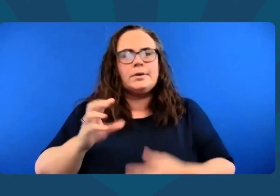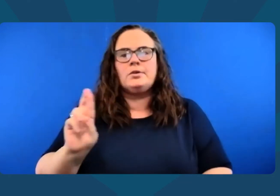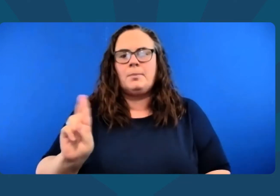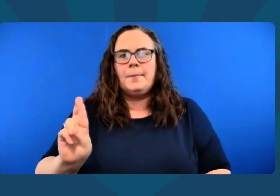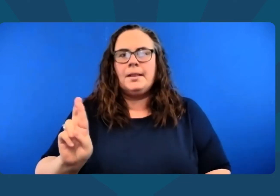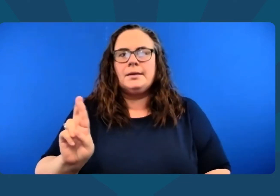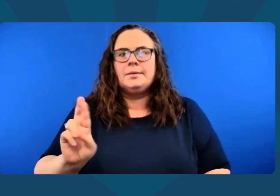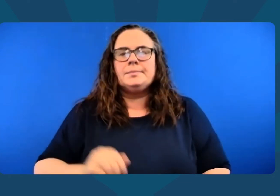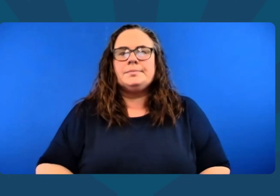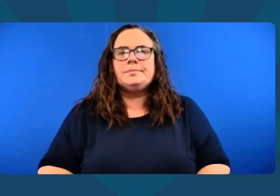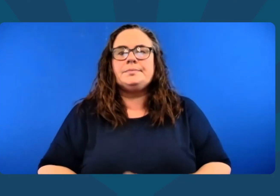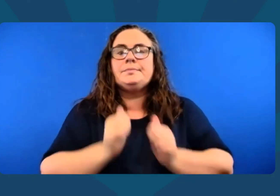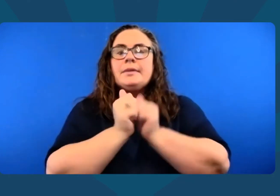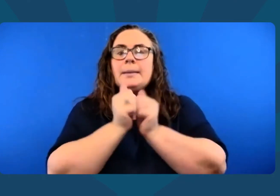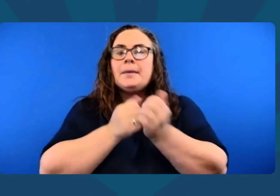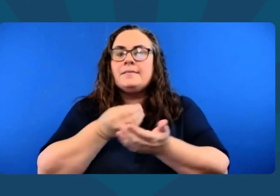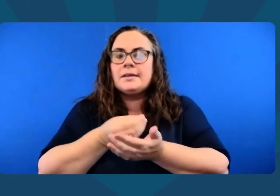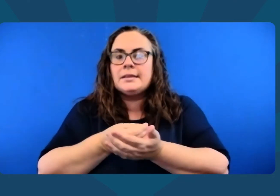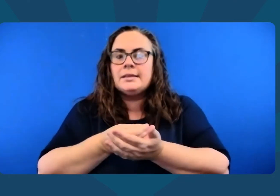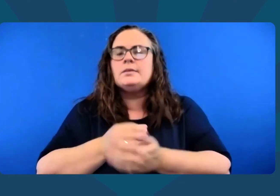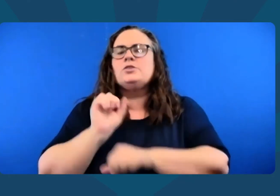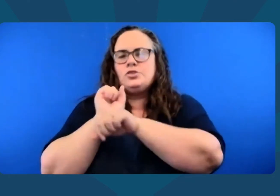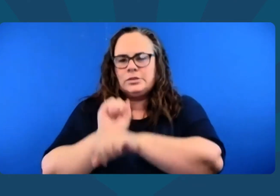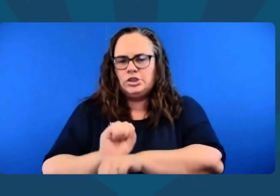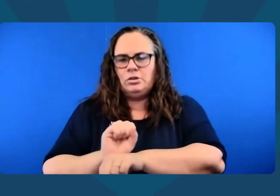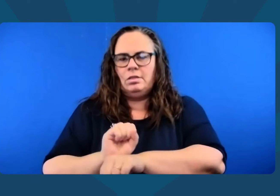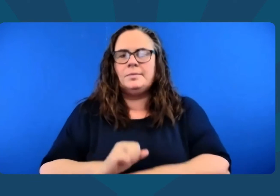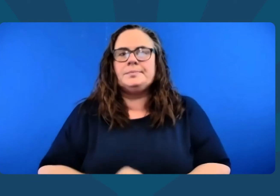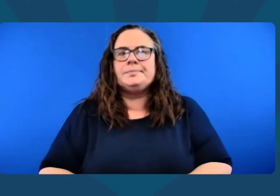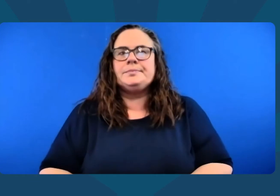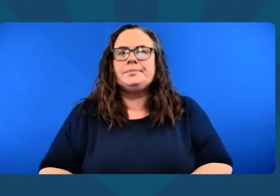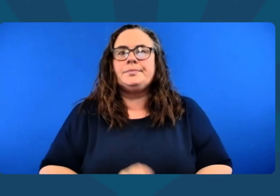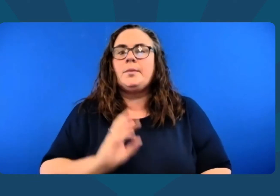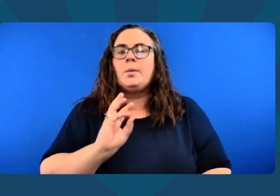Party, Republican. Campaign funding, traditional.